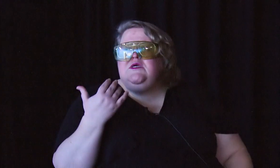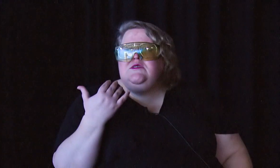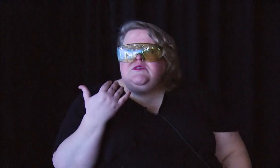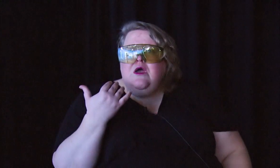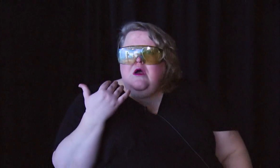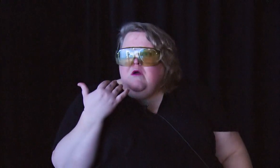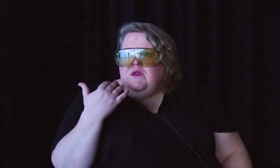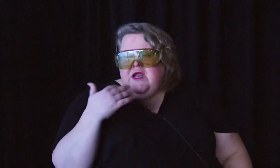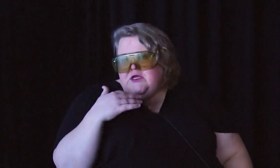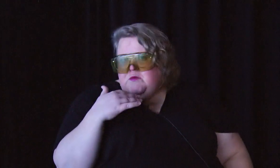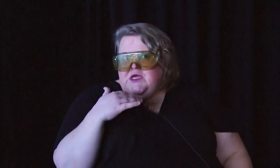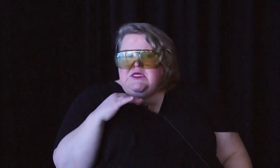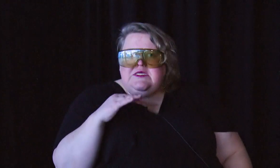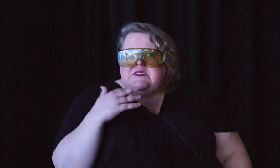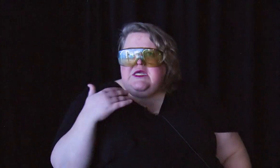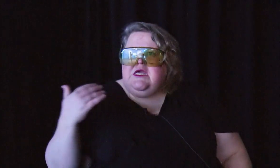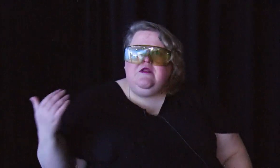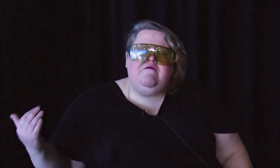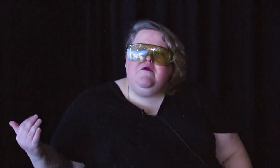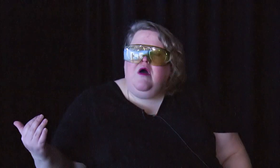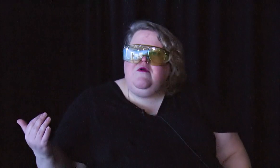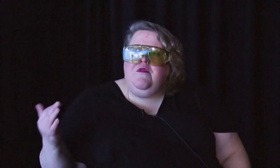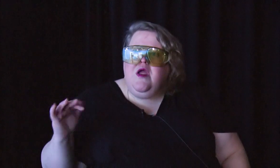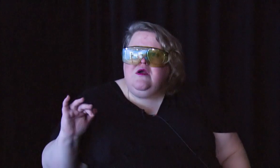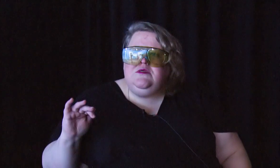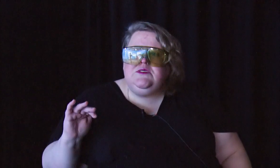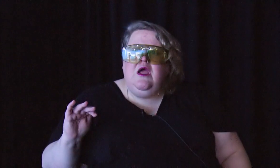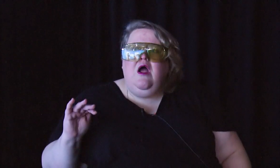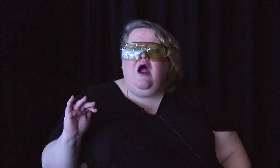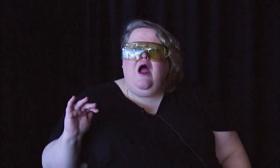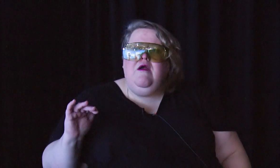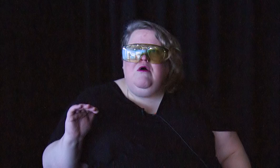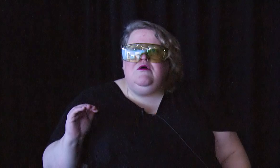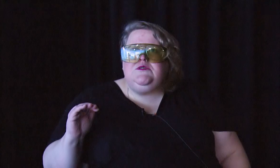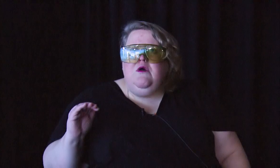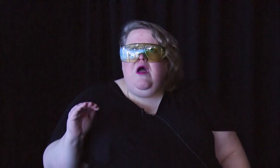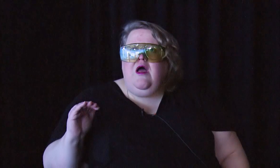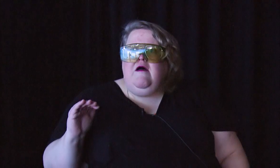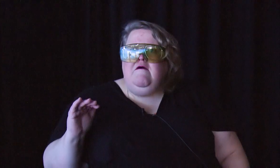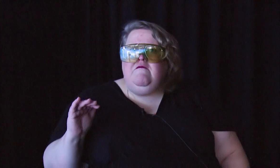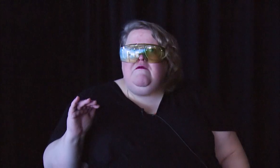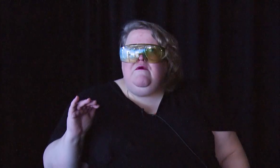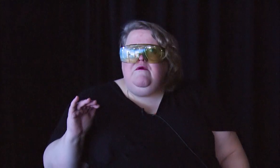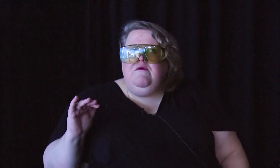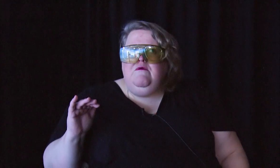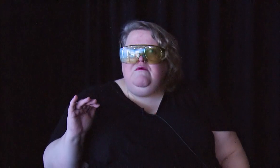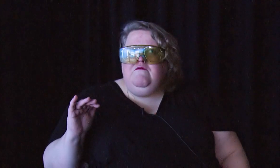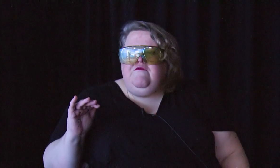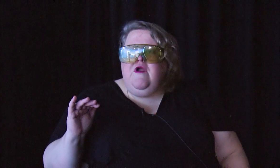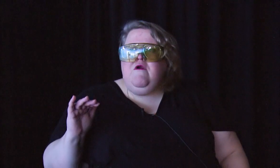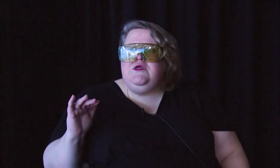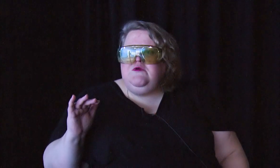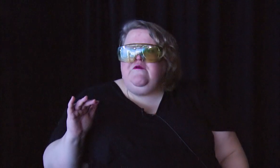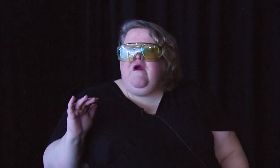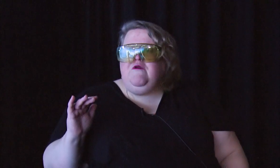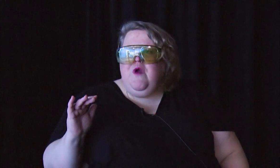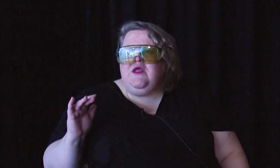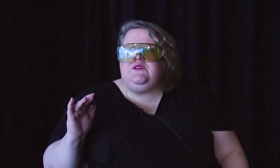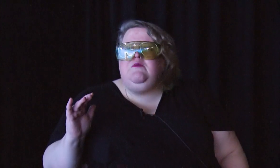related to PTSD and a few other things I also have very severe arthritis in my